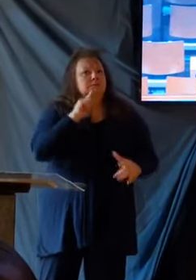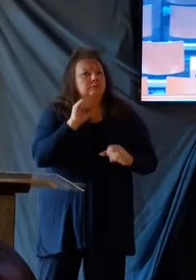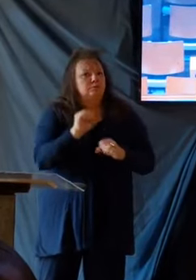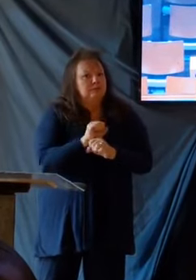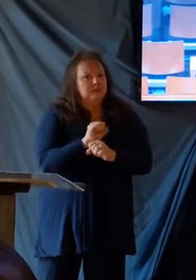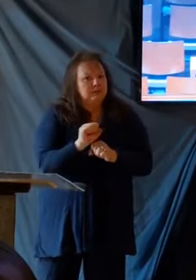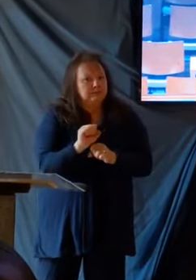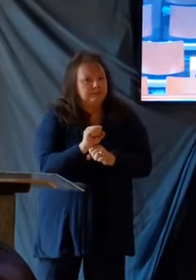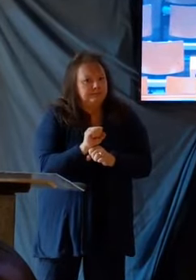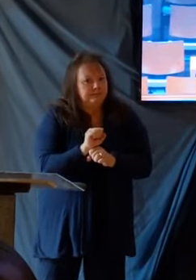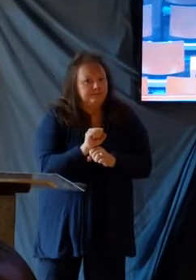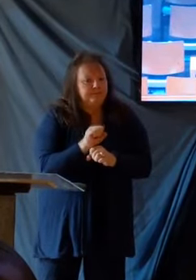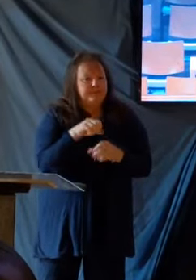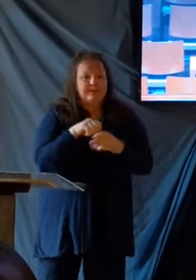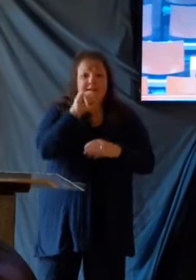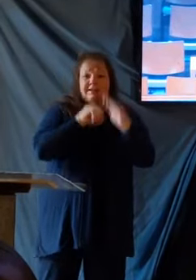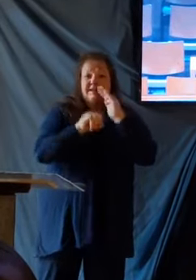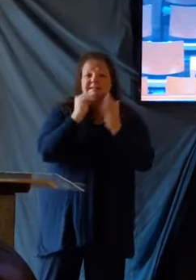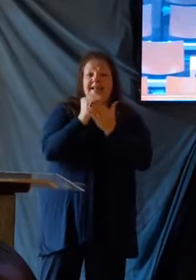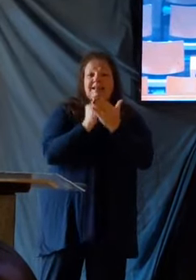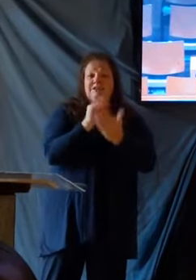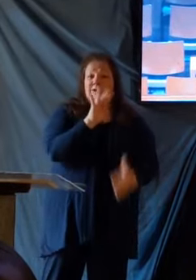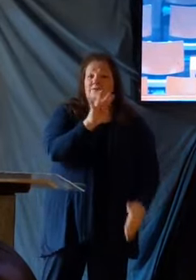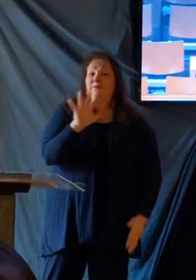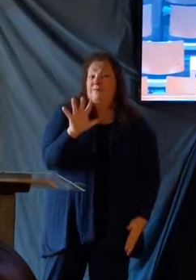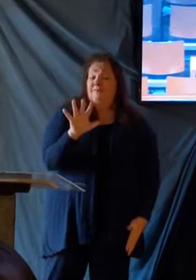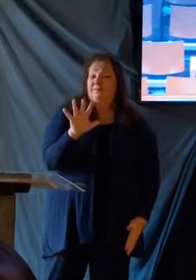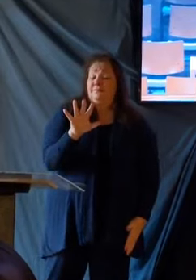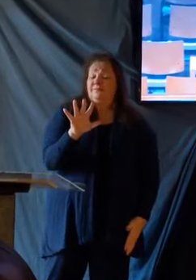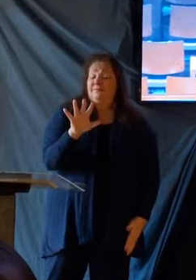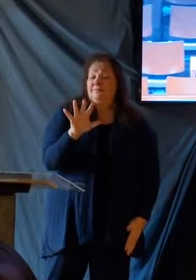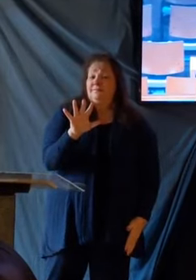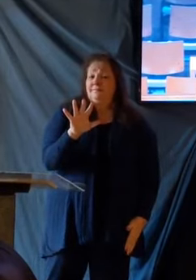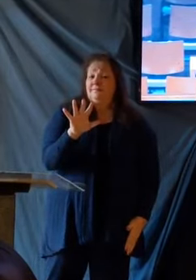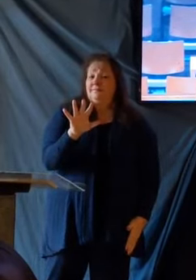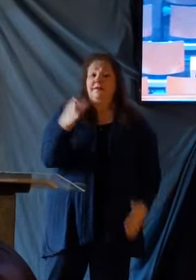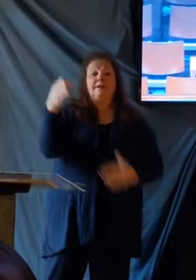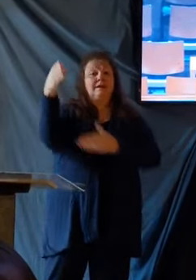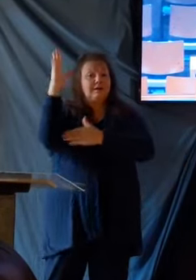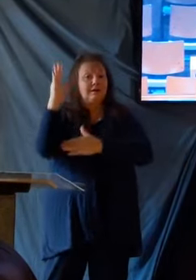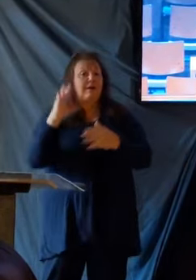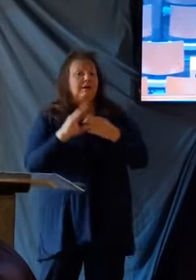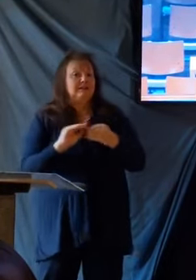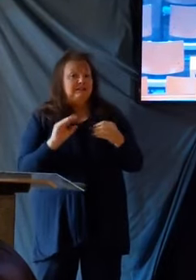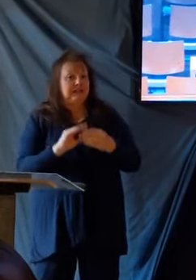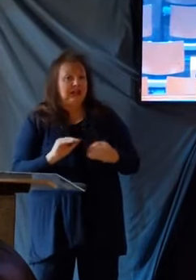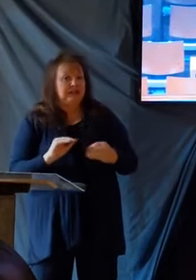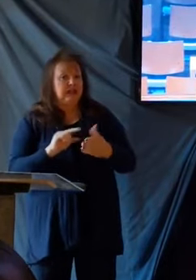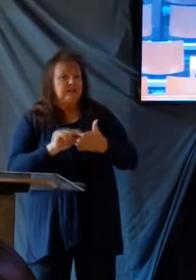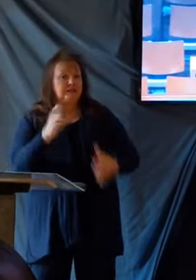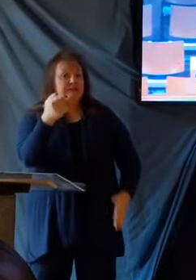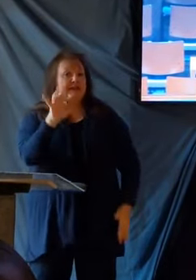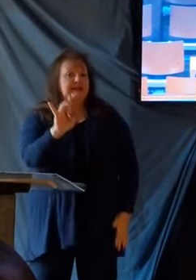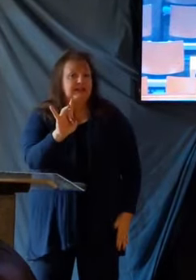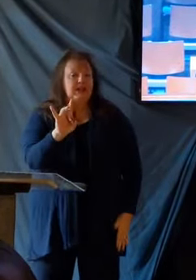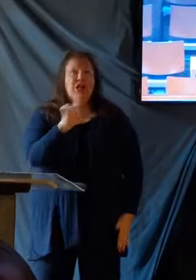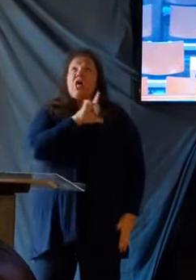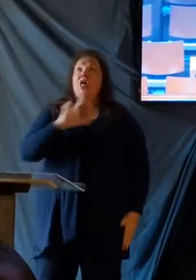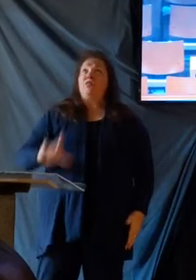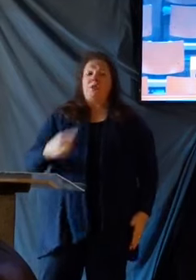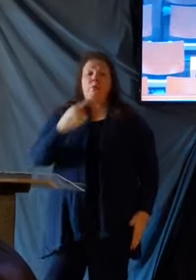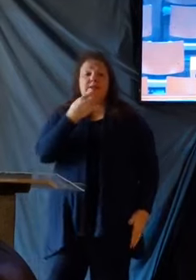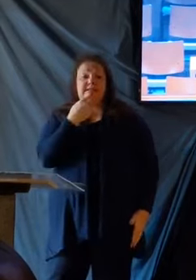serious. In Isaiah chapter 45, God says, verse 18, thus says the